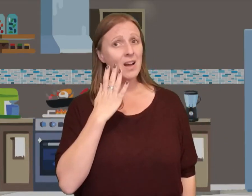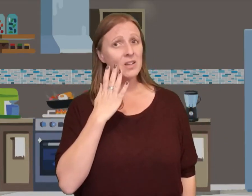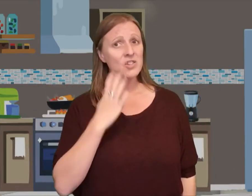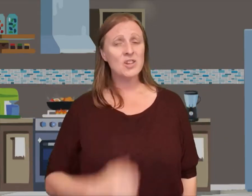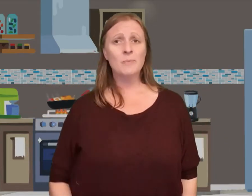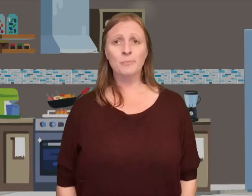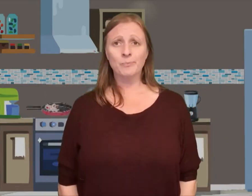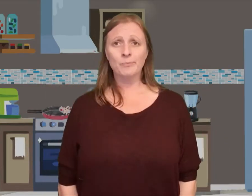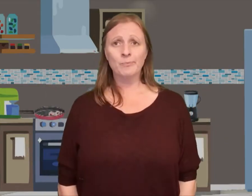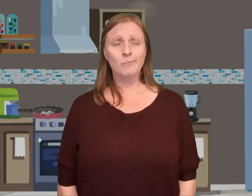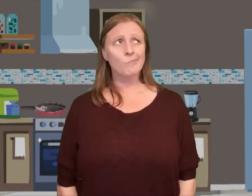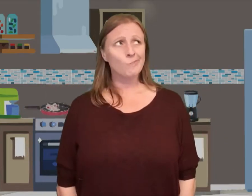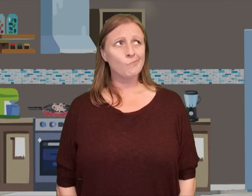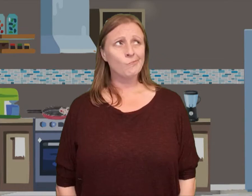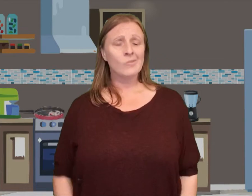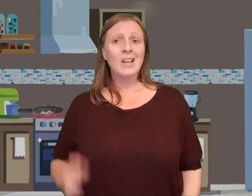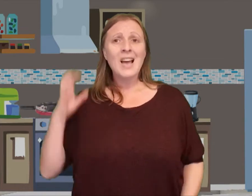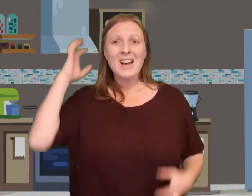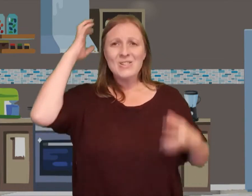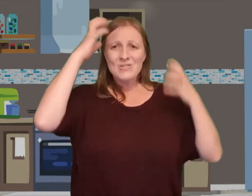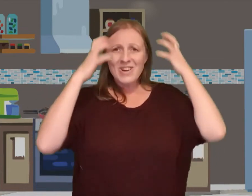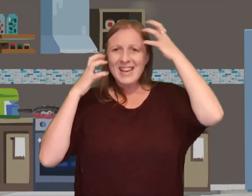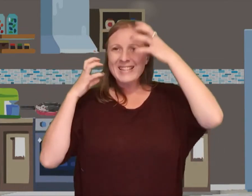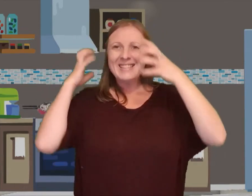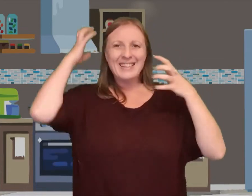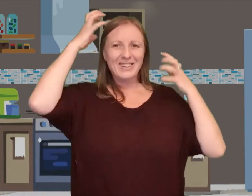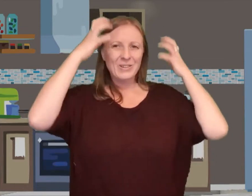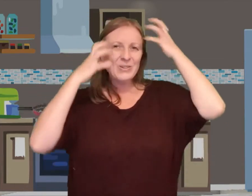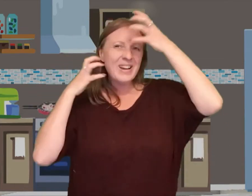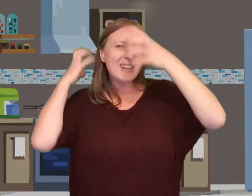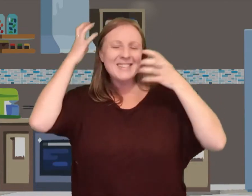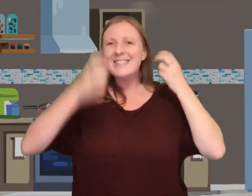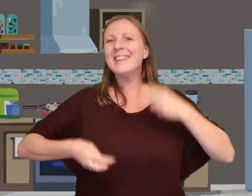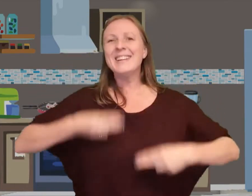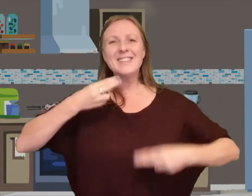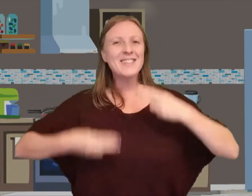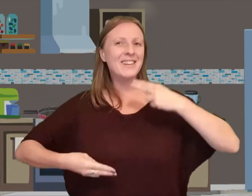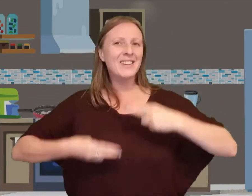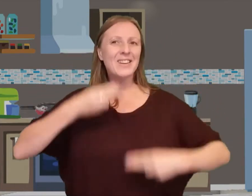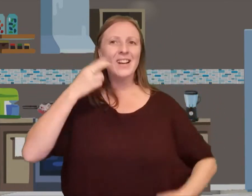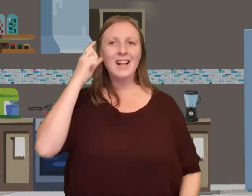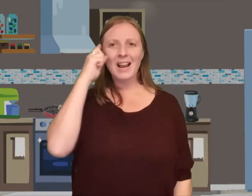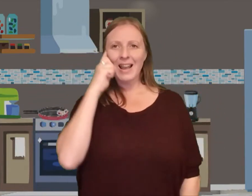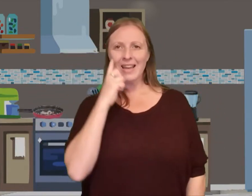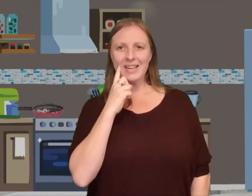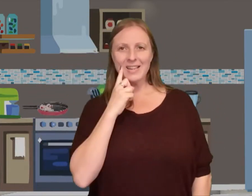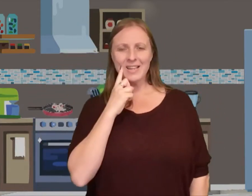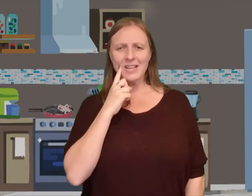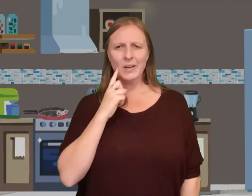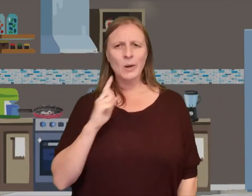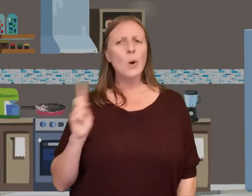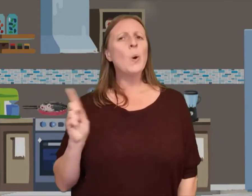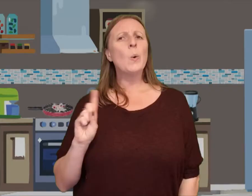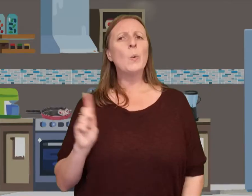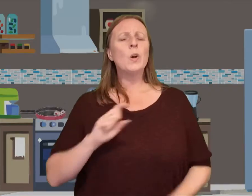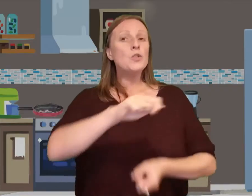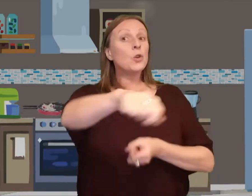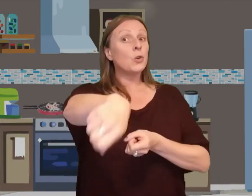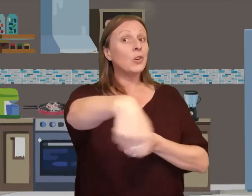much. Ooh. Crazy, crazy dinner lady, what you